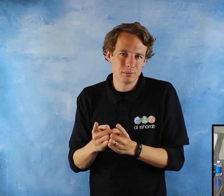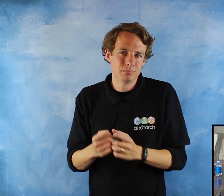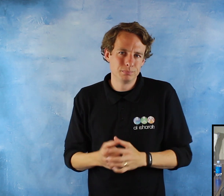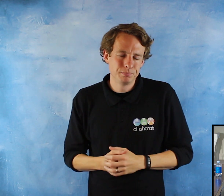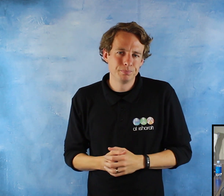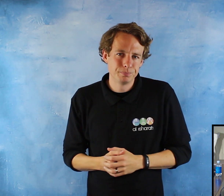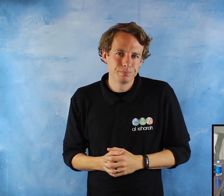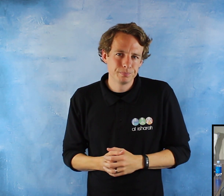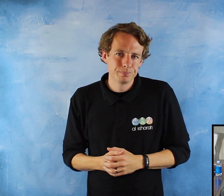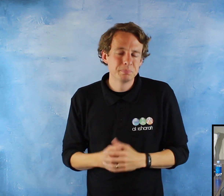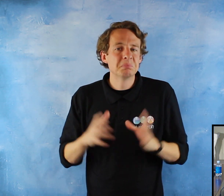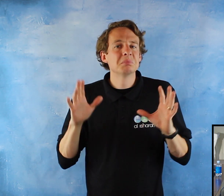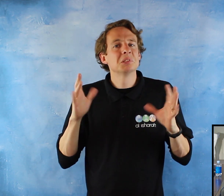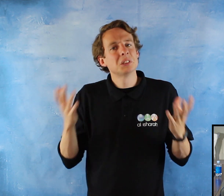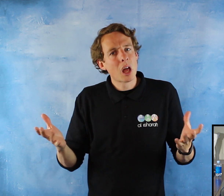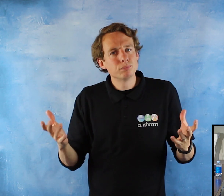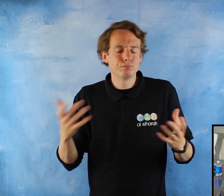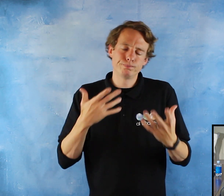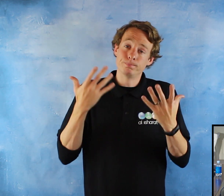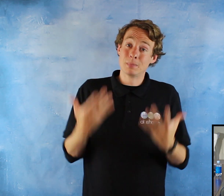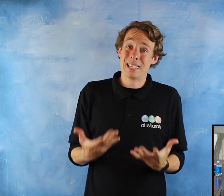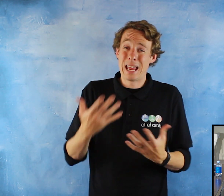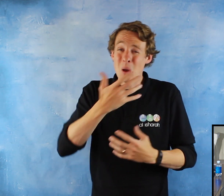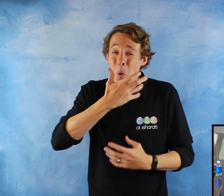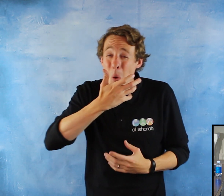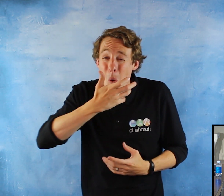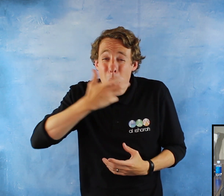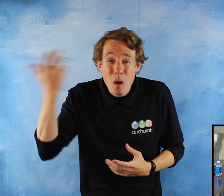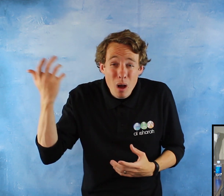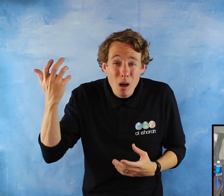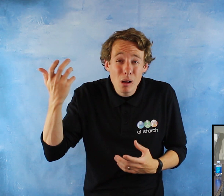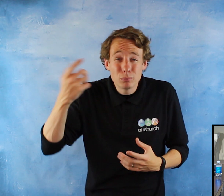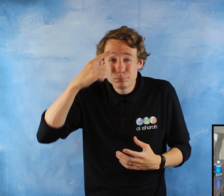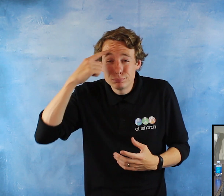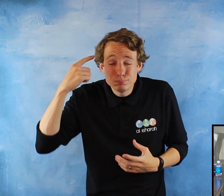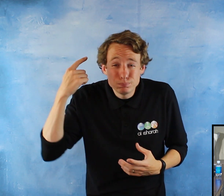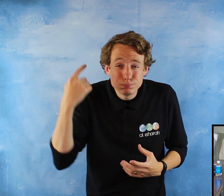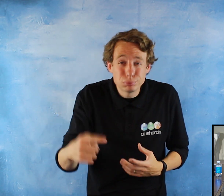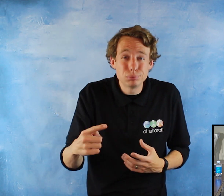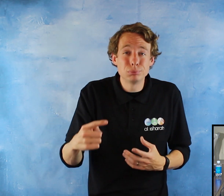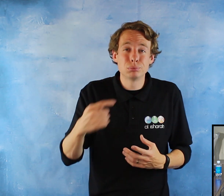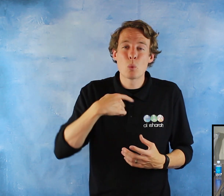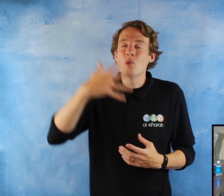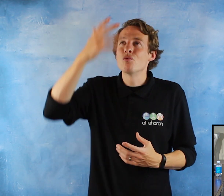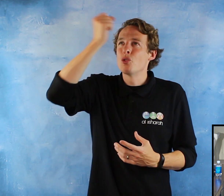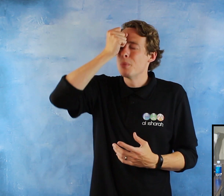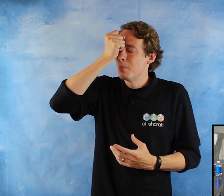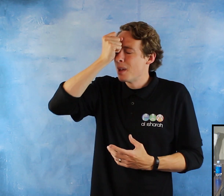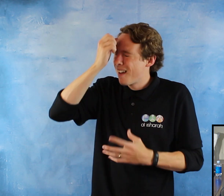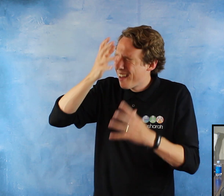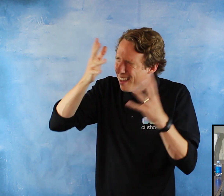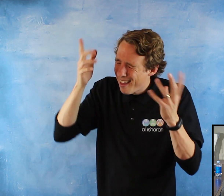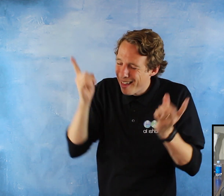abnormal, anything of this kind of happen, there is some duty of us towards Allah subhanahu wa ta'ala. And also in